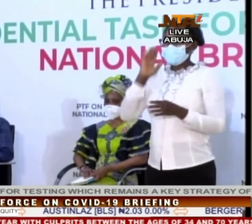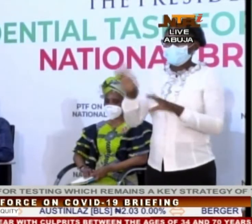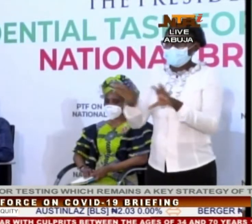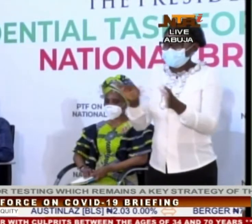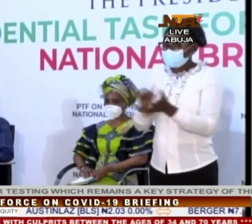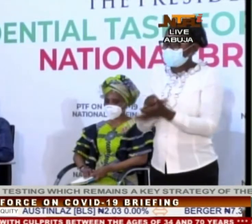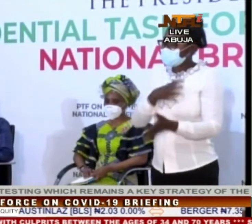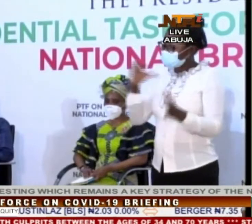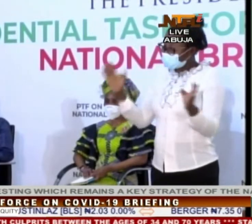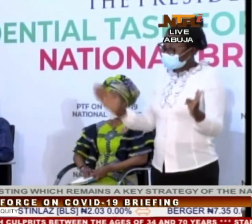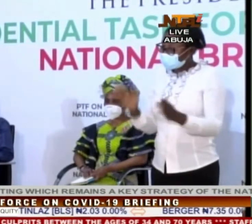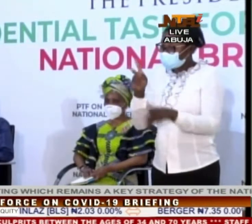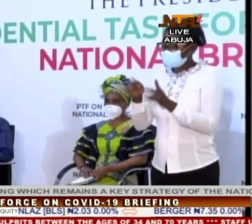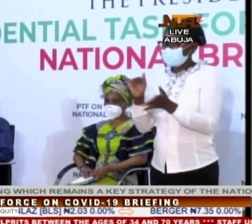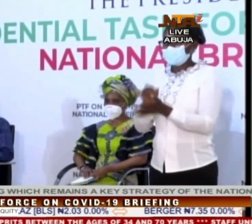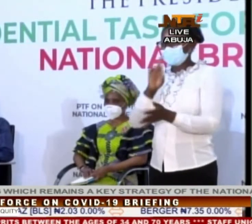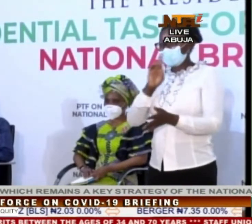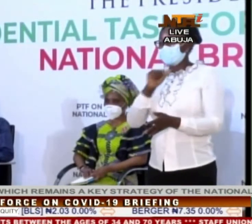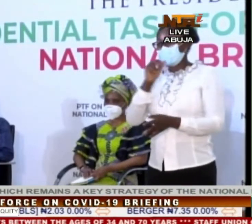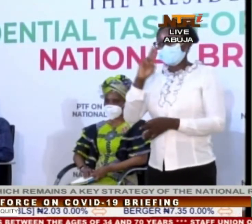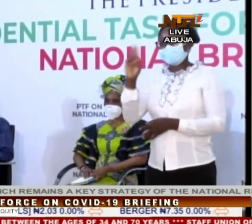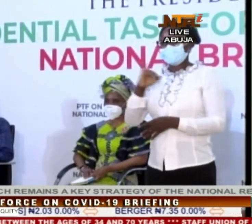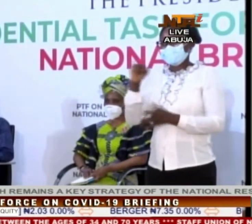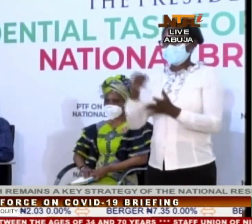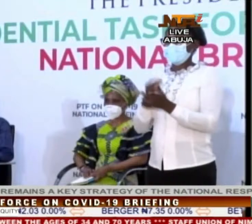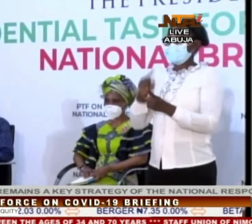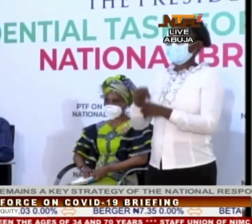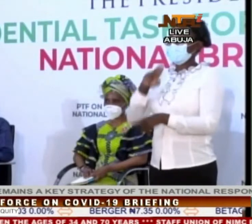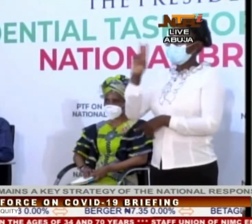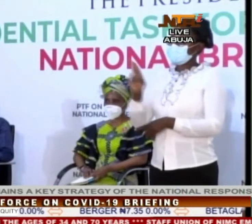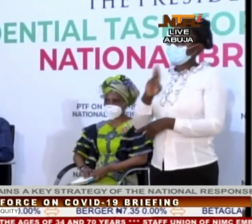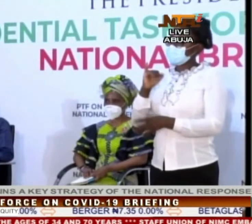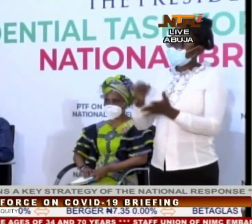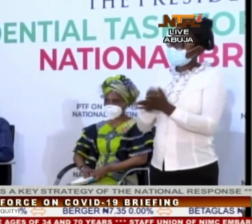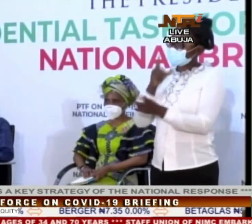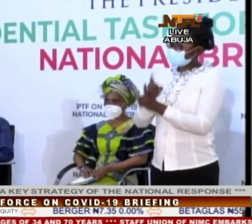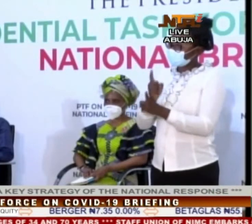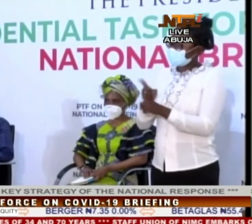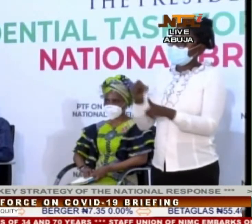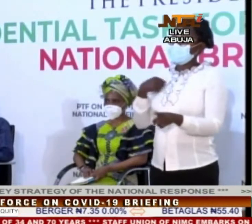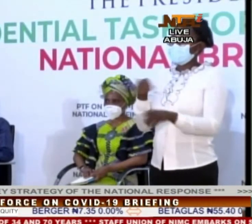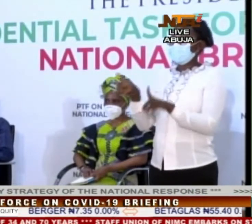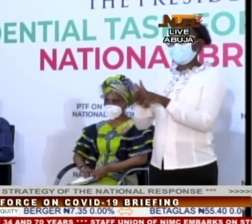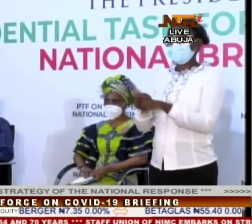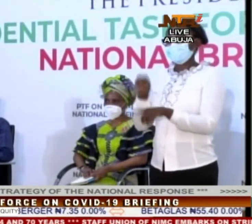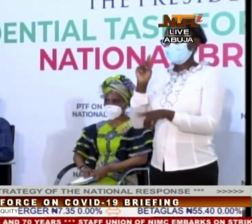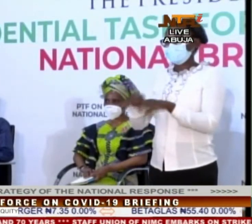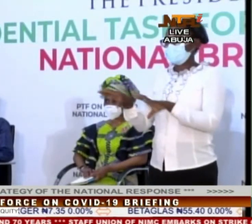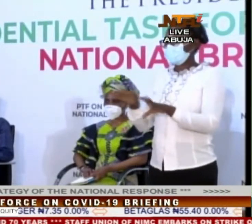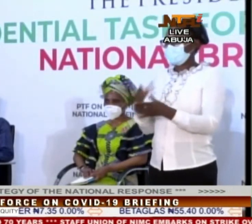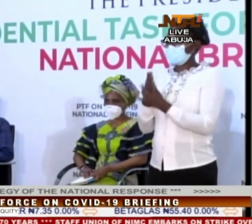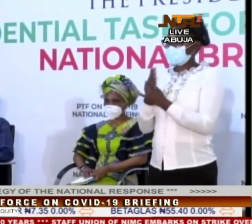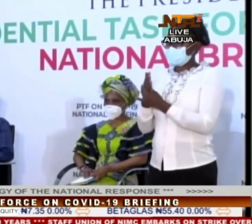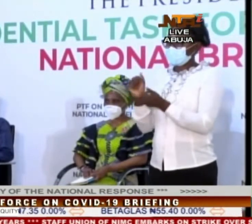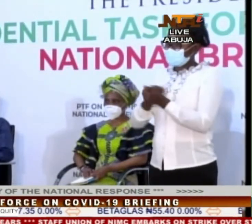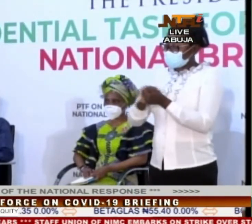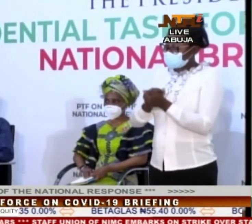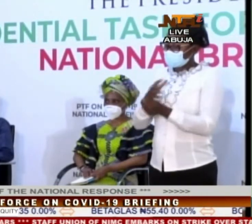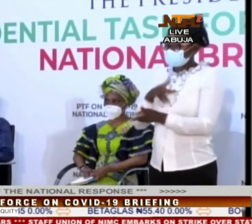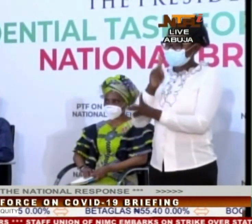are not wearing it well to put it on properly. We also need to do hand washing and maintain the